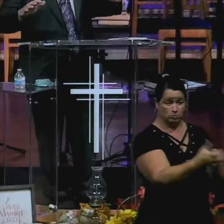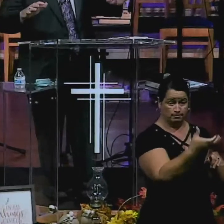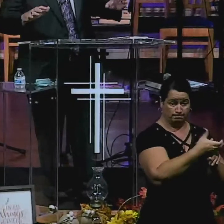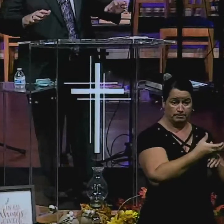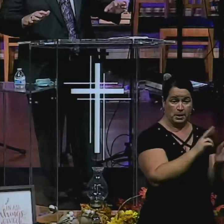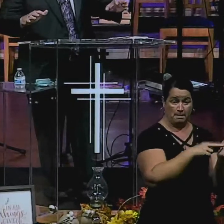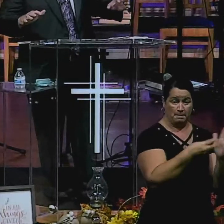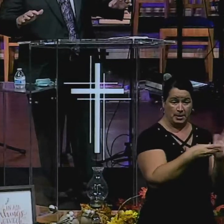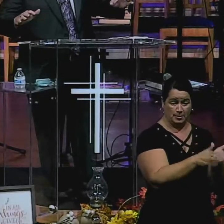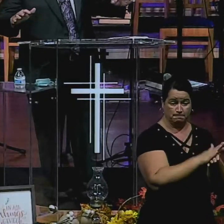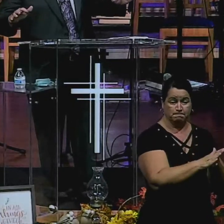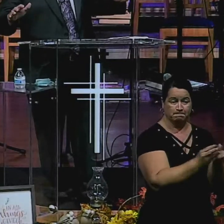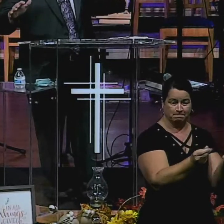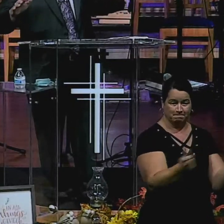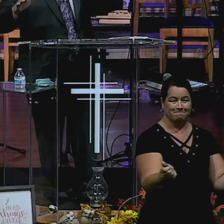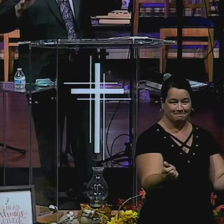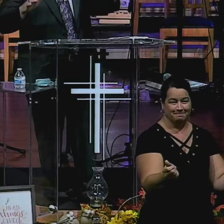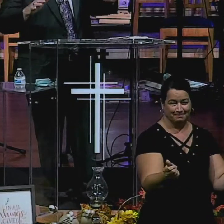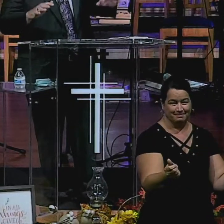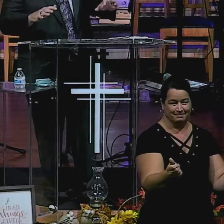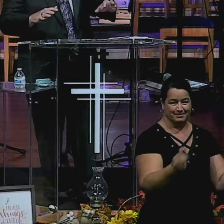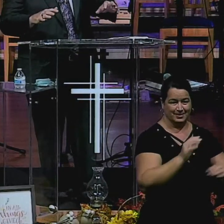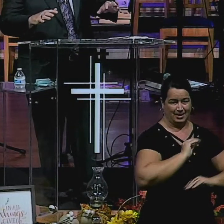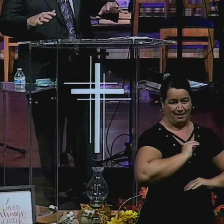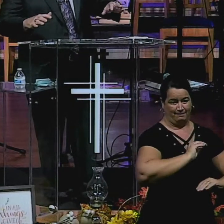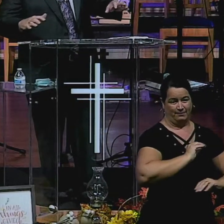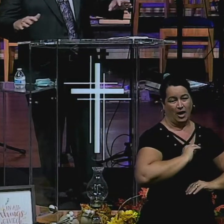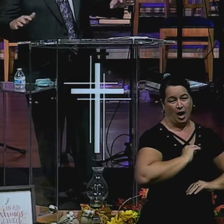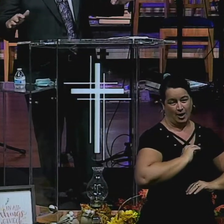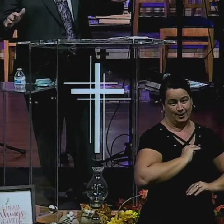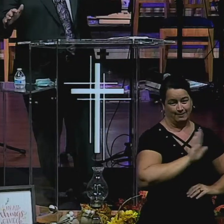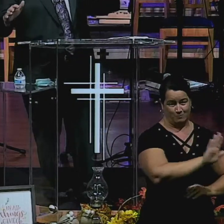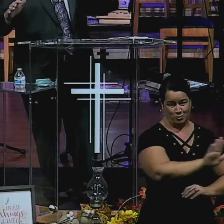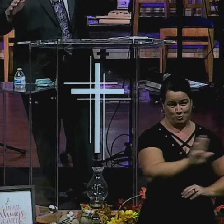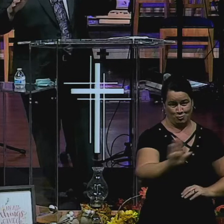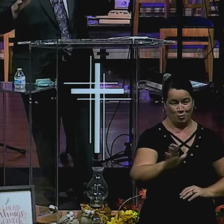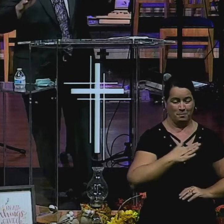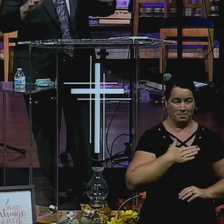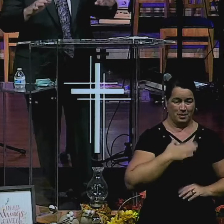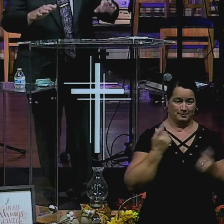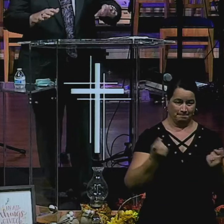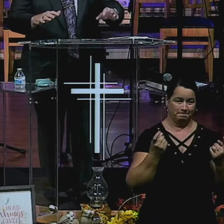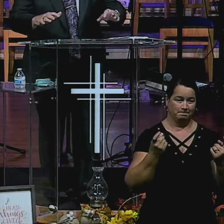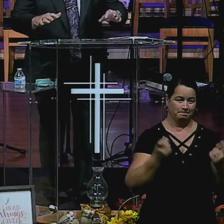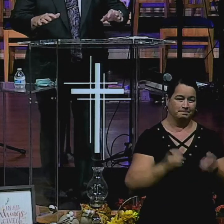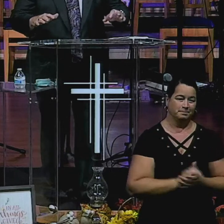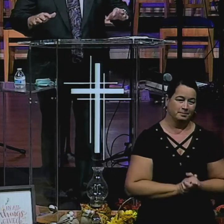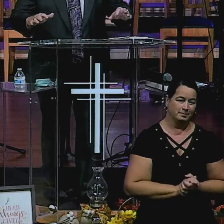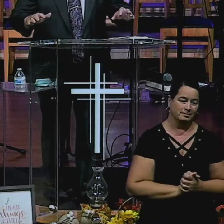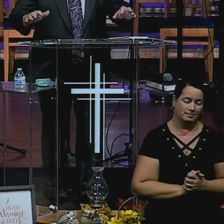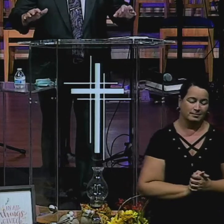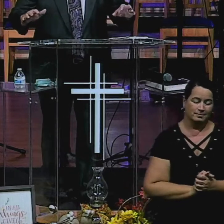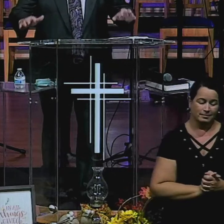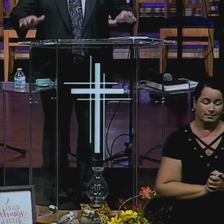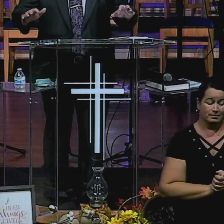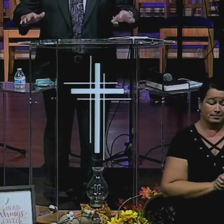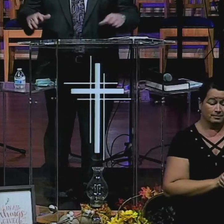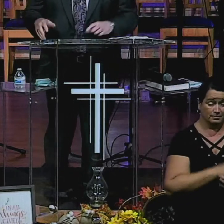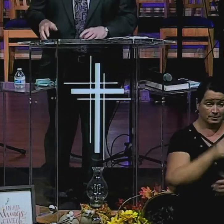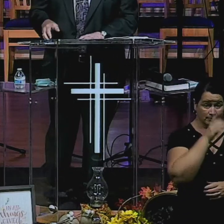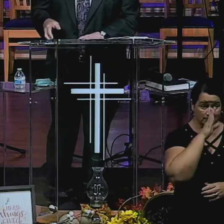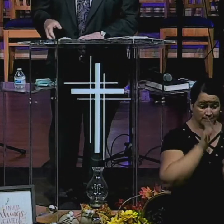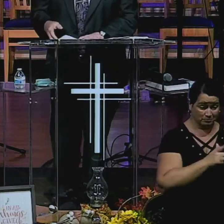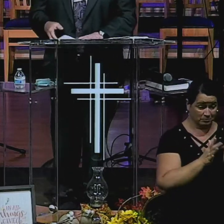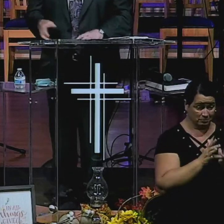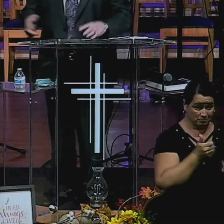does mean to appease. It does mean to satisfy. It does speak of an atoning sacrifice that God has